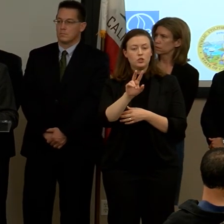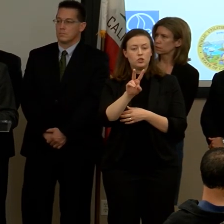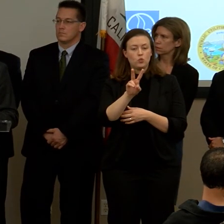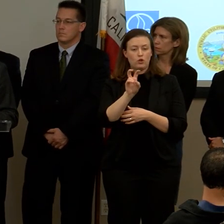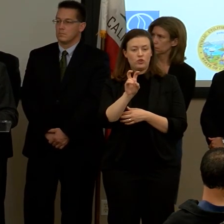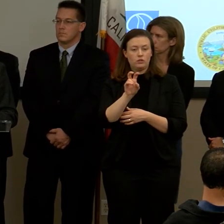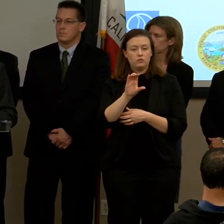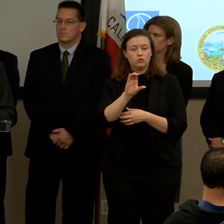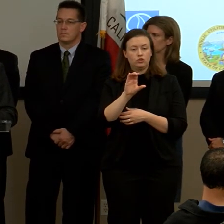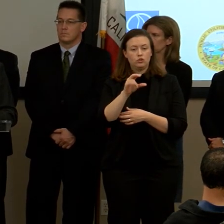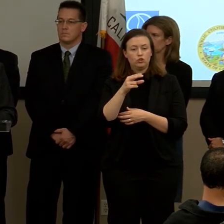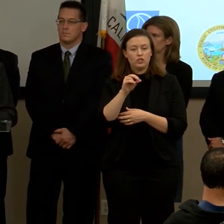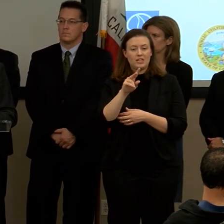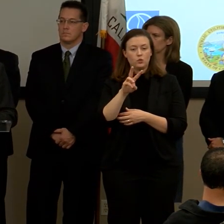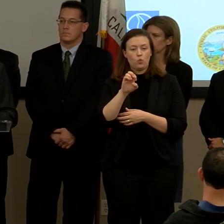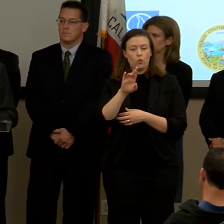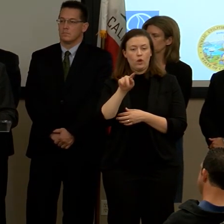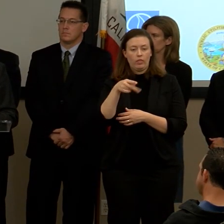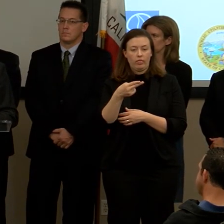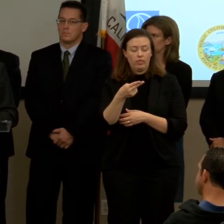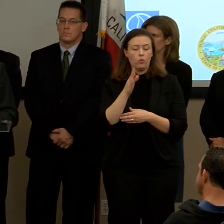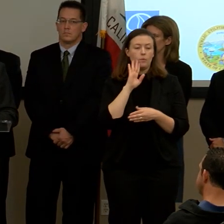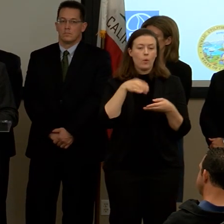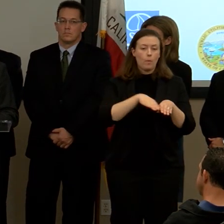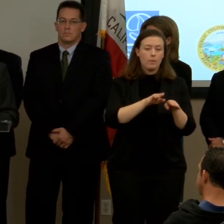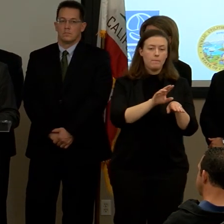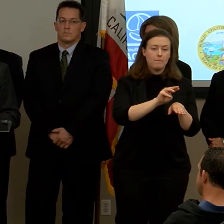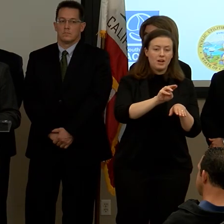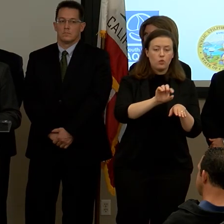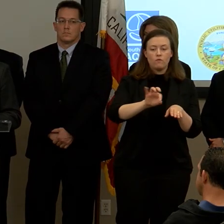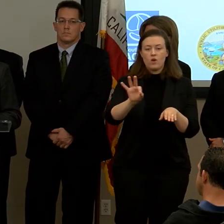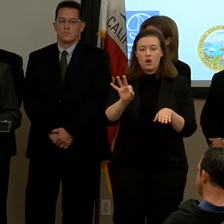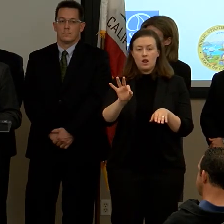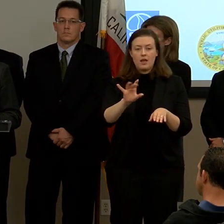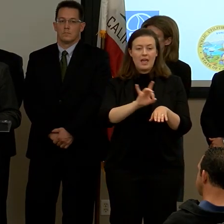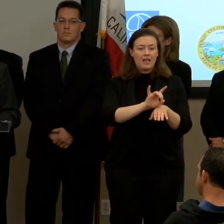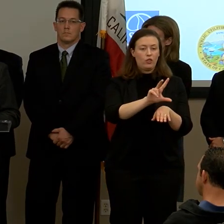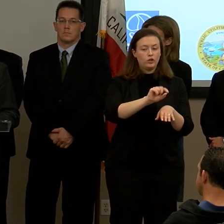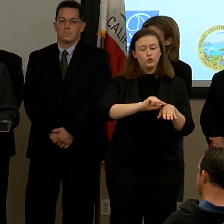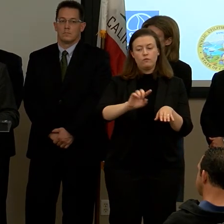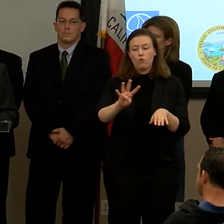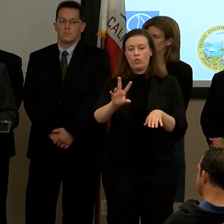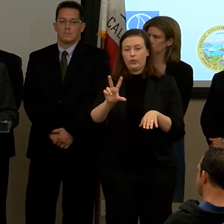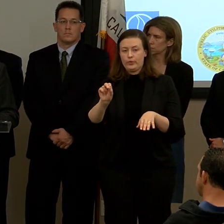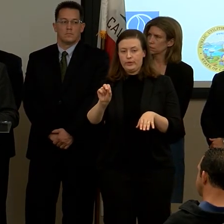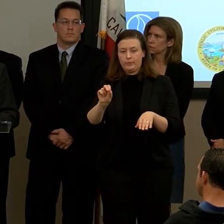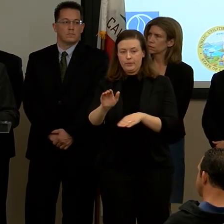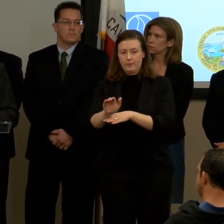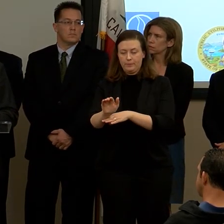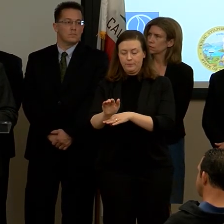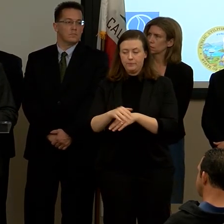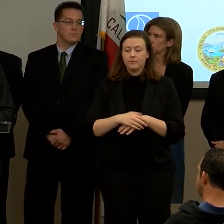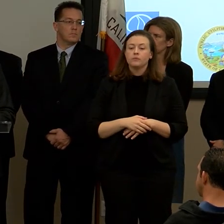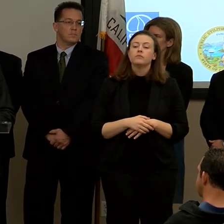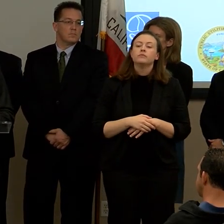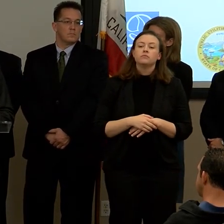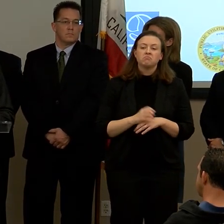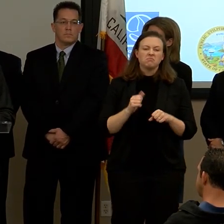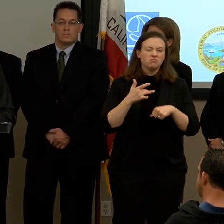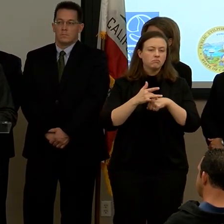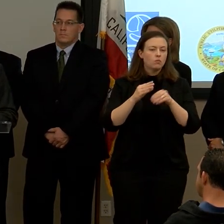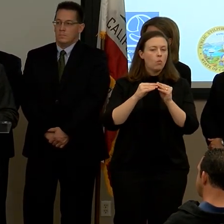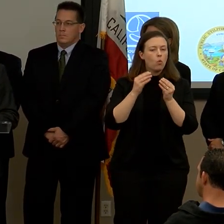Chatsworth. The center is open Monday through Friday, 8:30 a.m. to 4:30 p.m. And you can also access